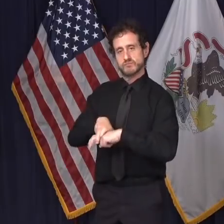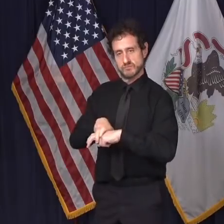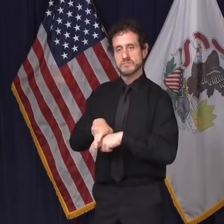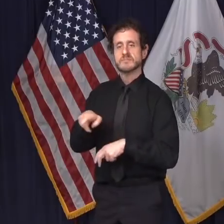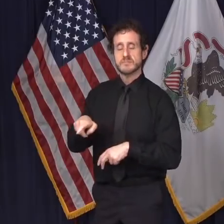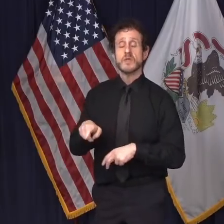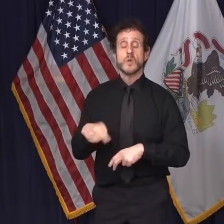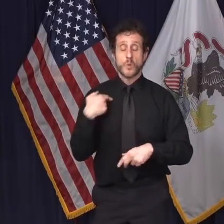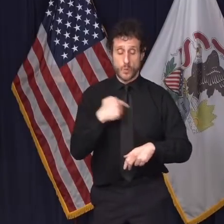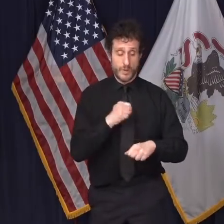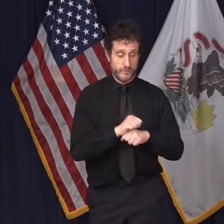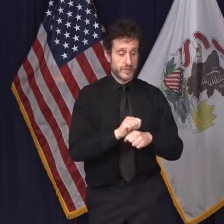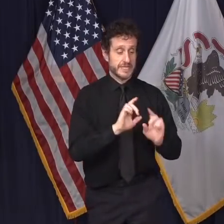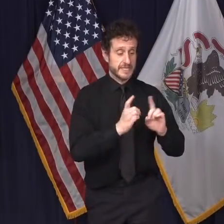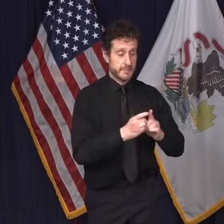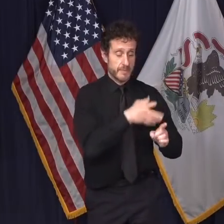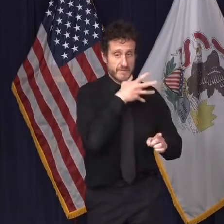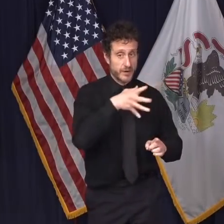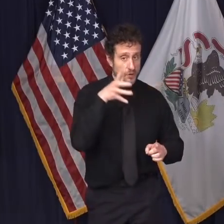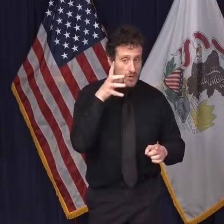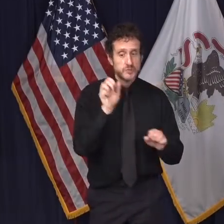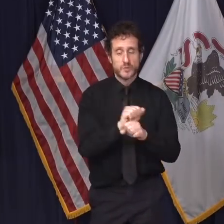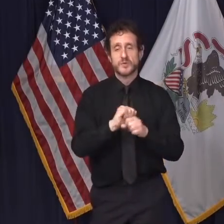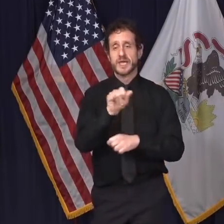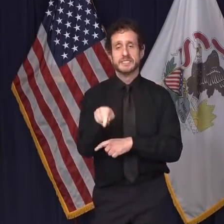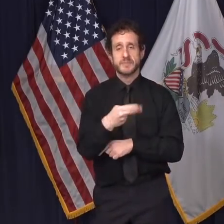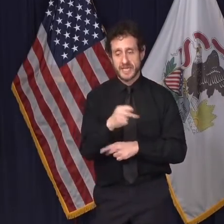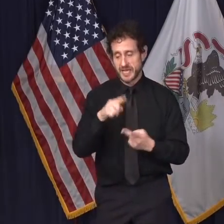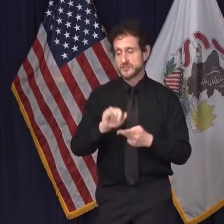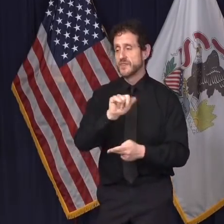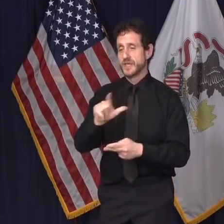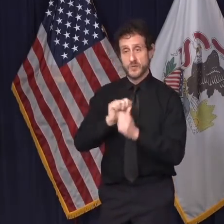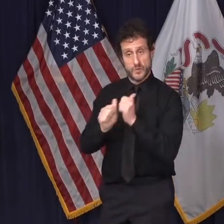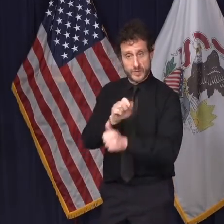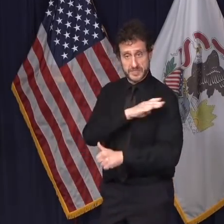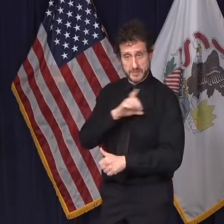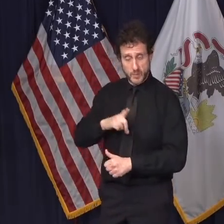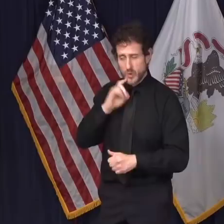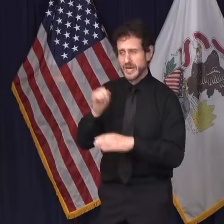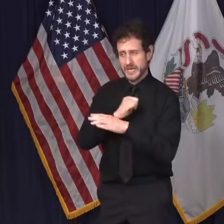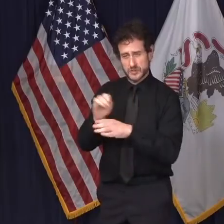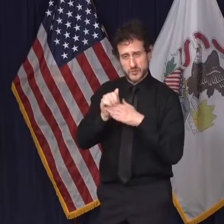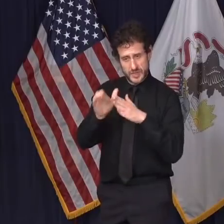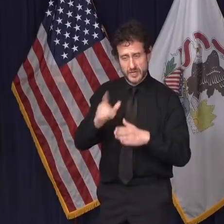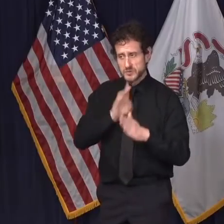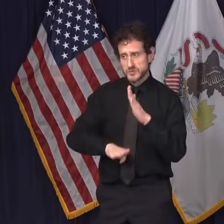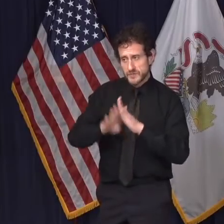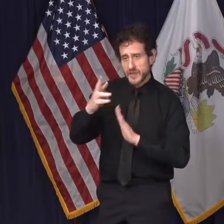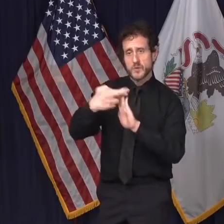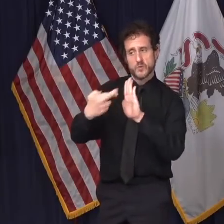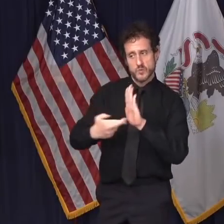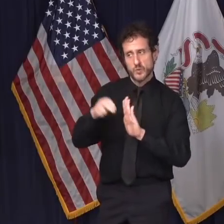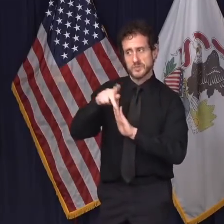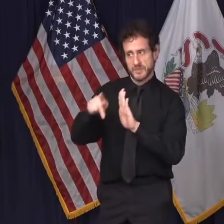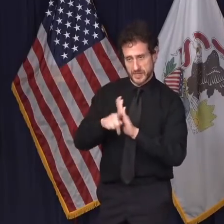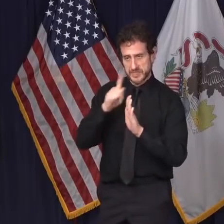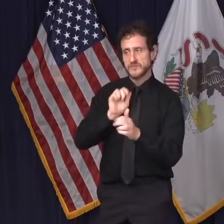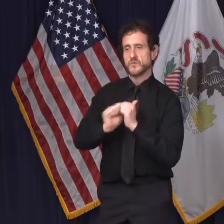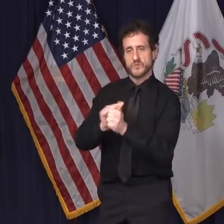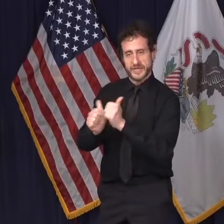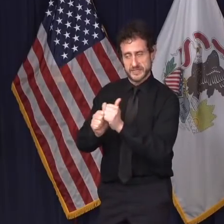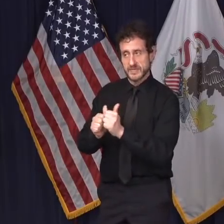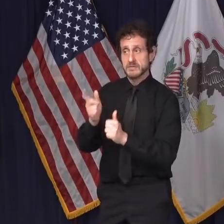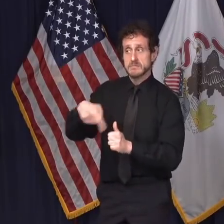the IDPH, with the Illinois Racing Board, and industry leaders to develop guidelines for racing, allowing those